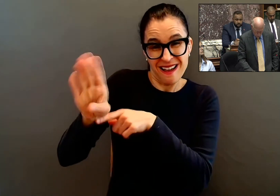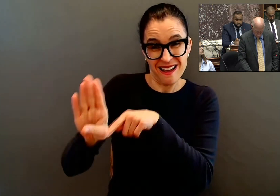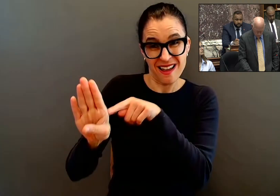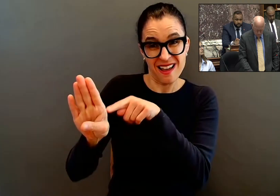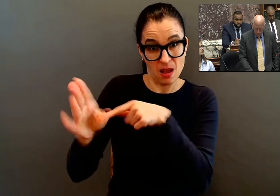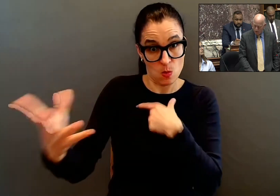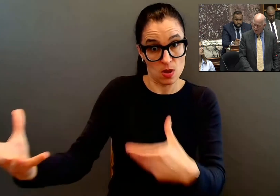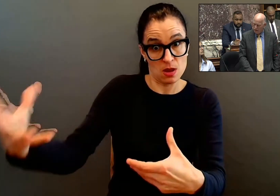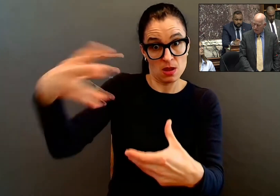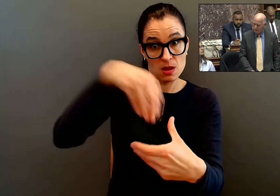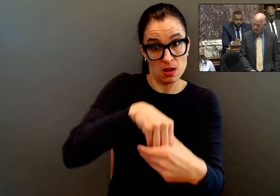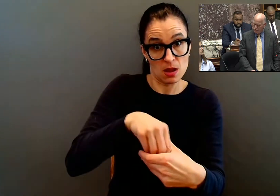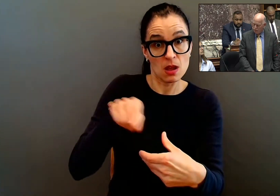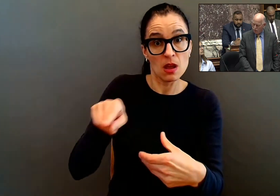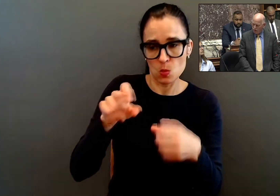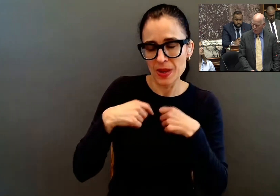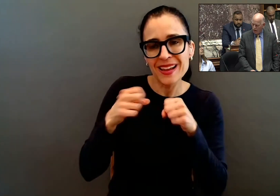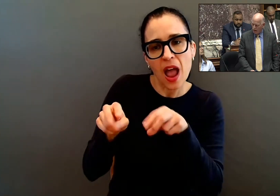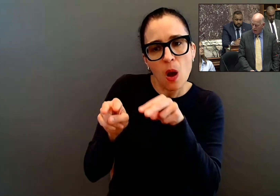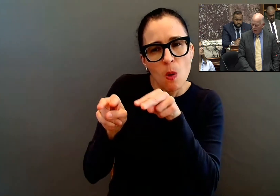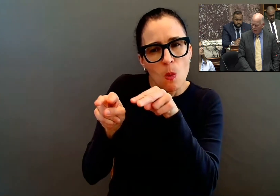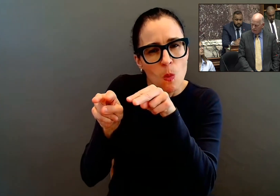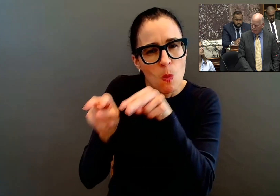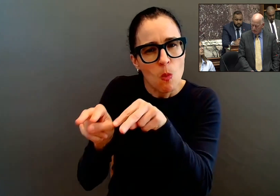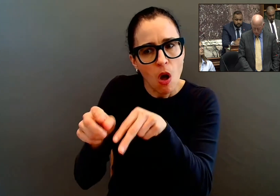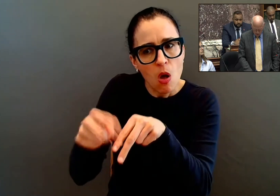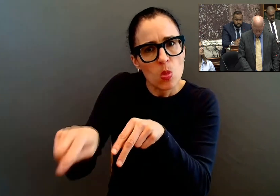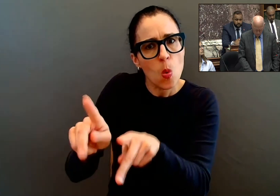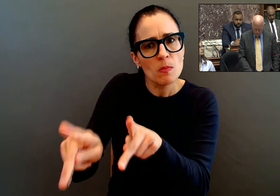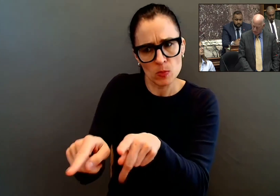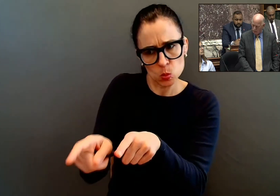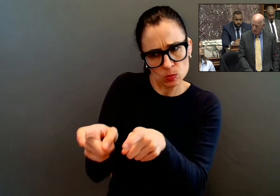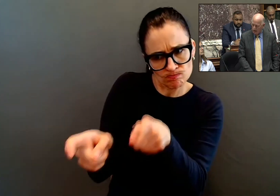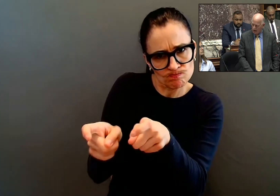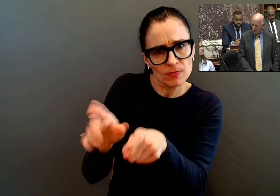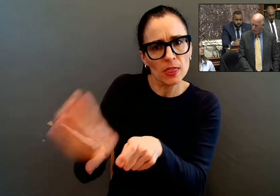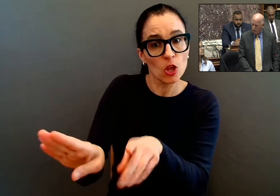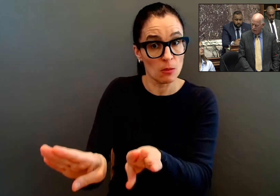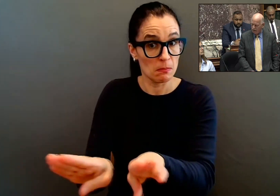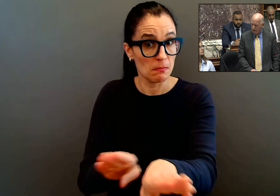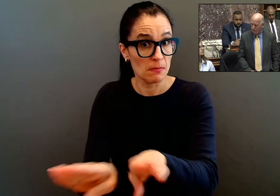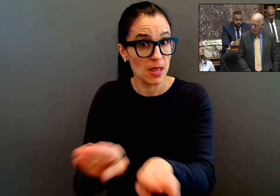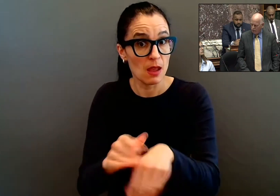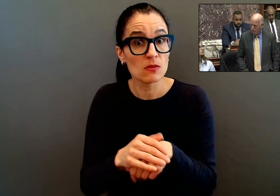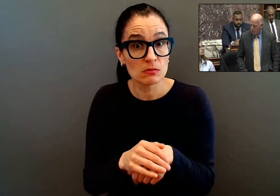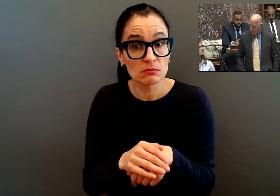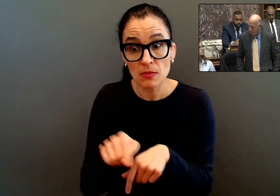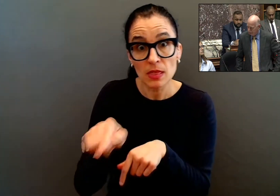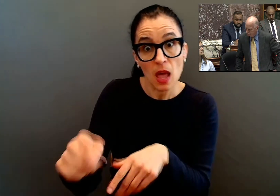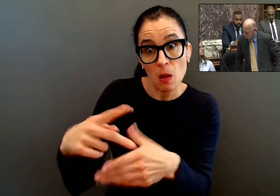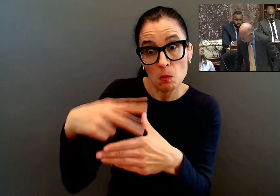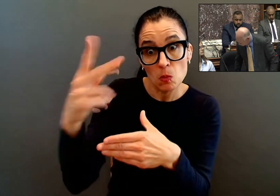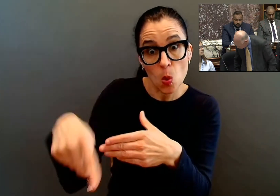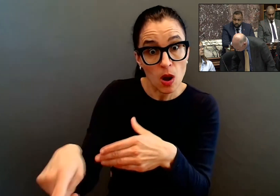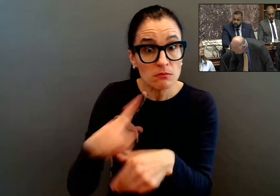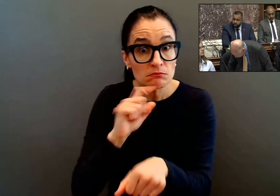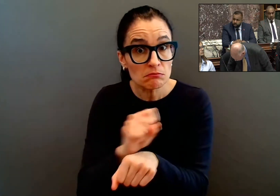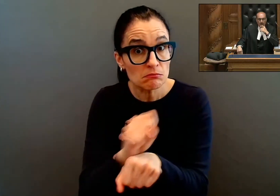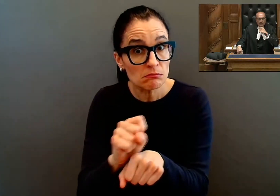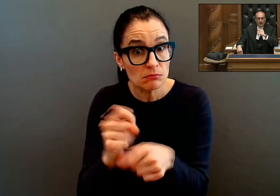program that works, that's a program that speaks well of the system, and we will continue that program.